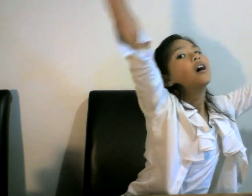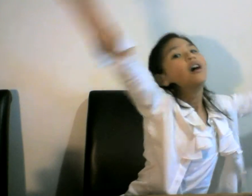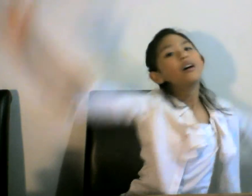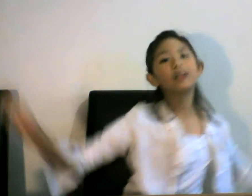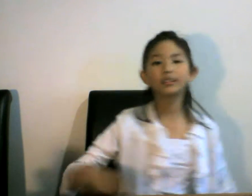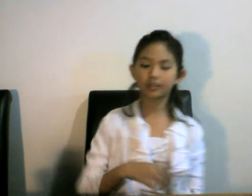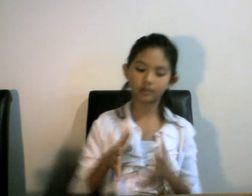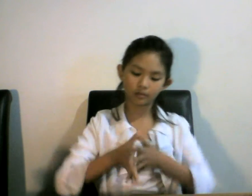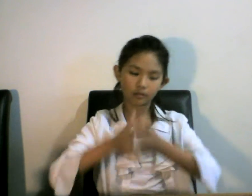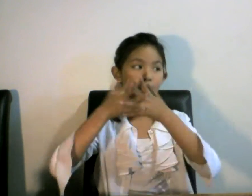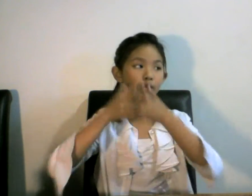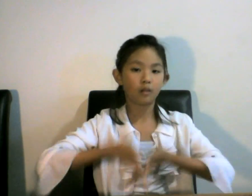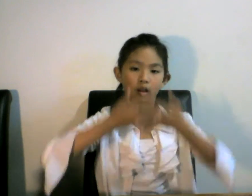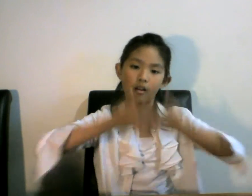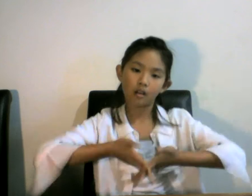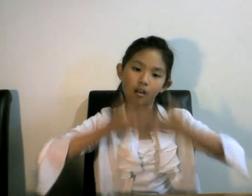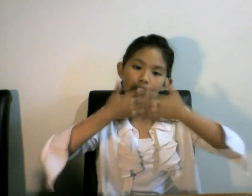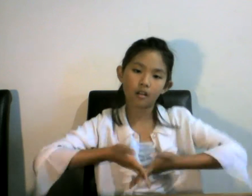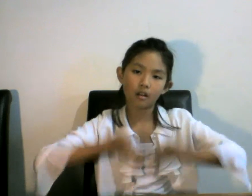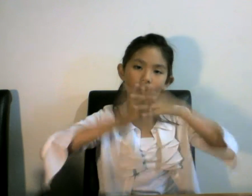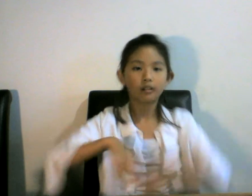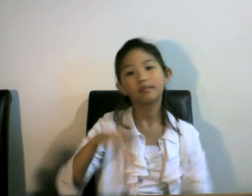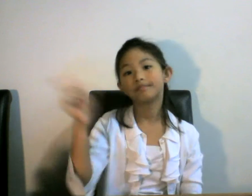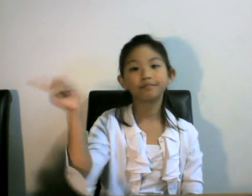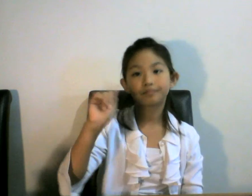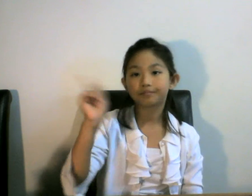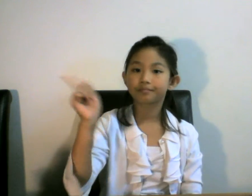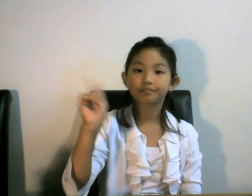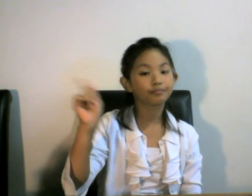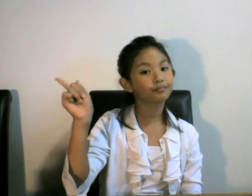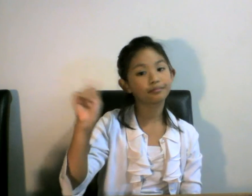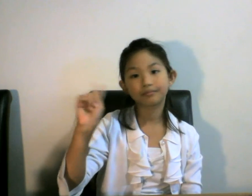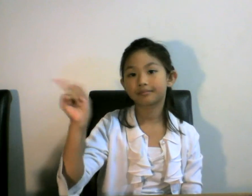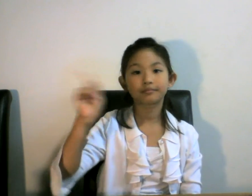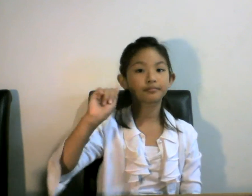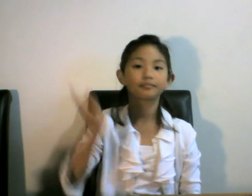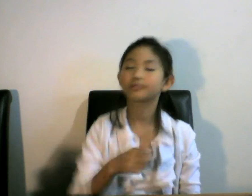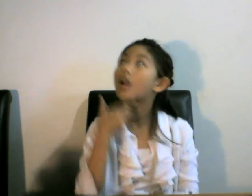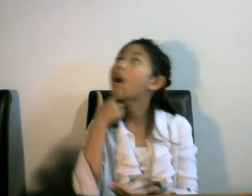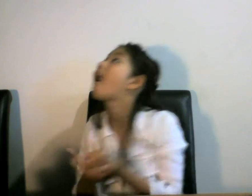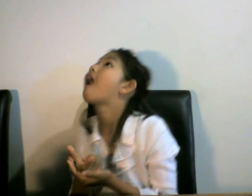firework. Come on, show 'em what you work. Make 'em go